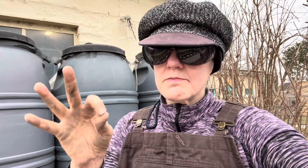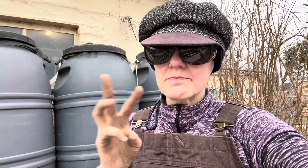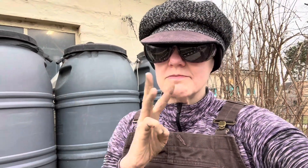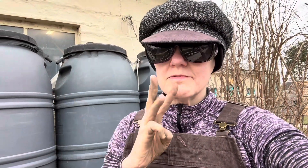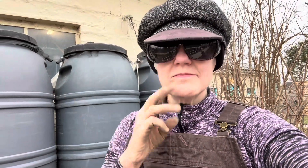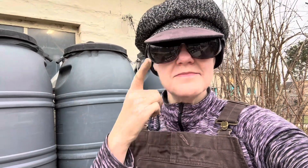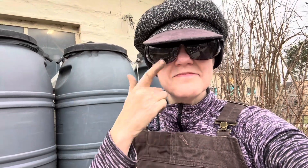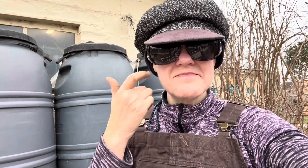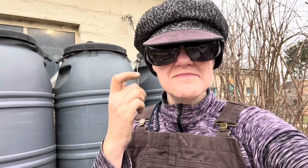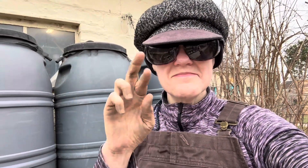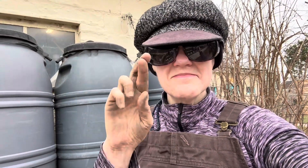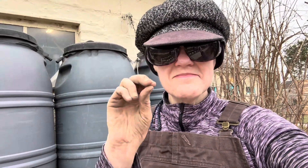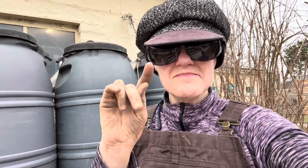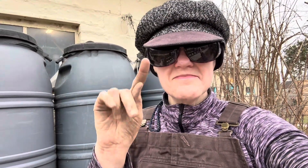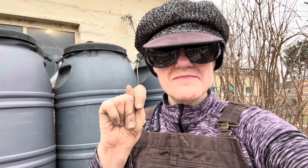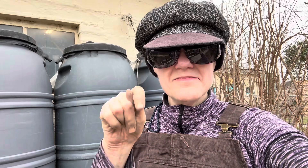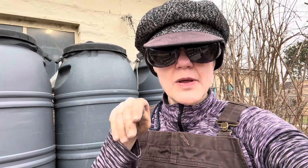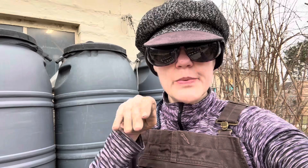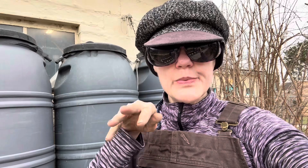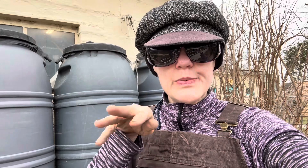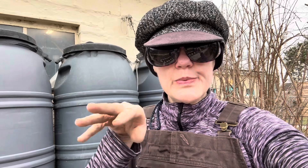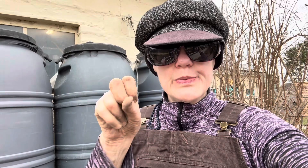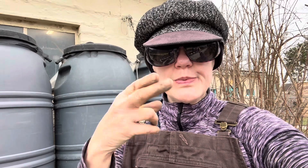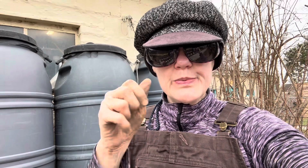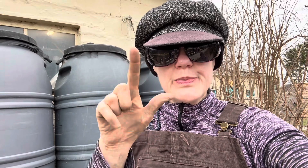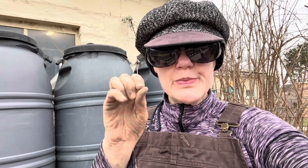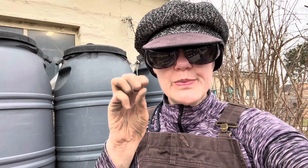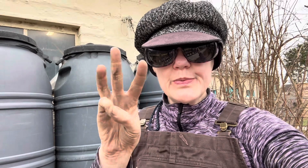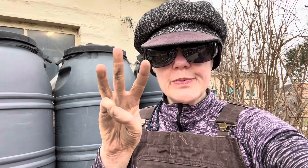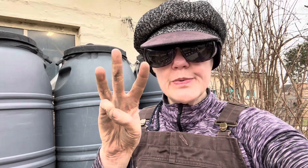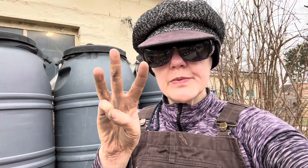Blueberry bushes require a lot of water.